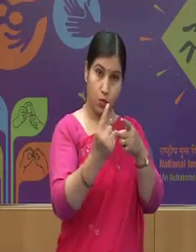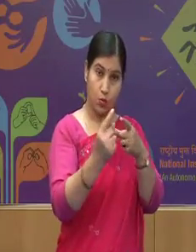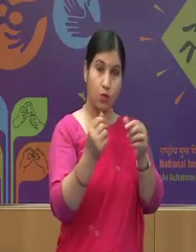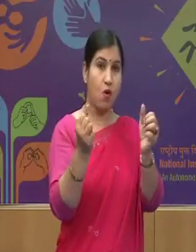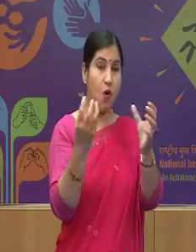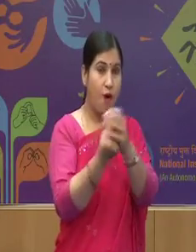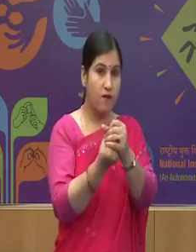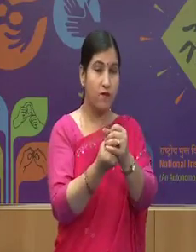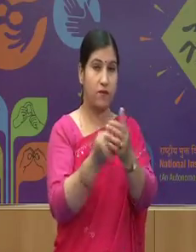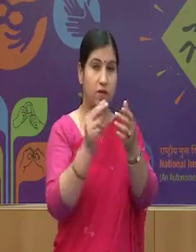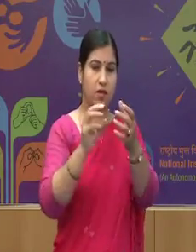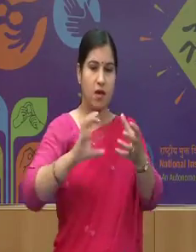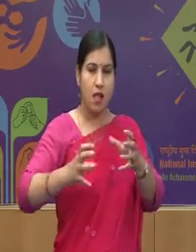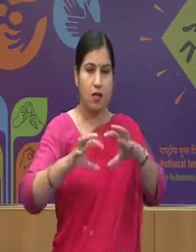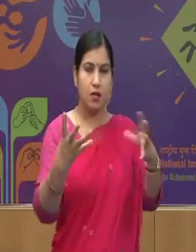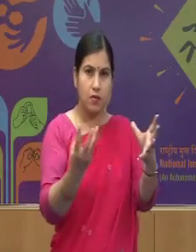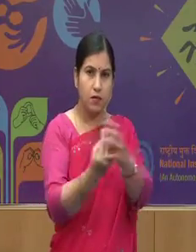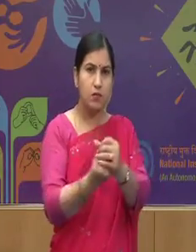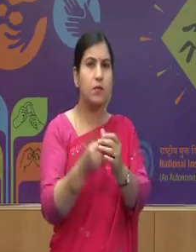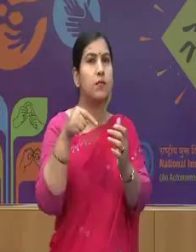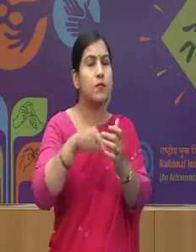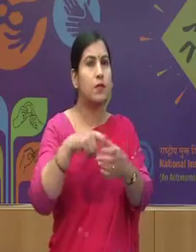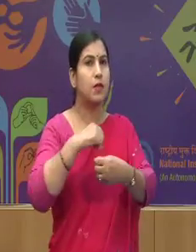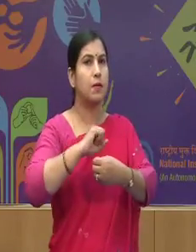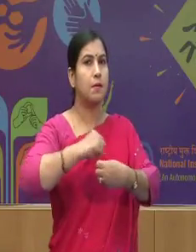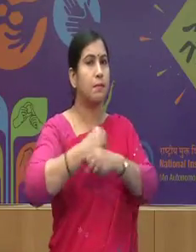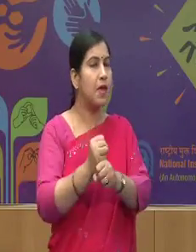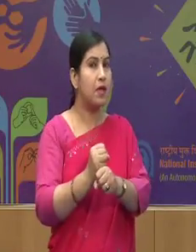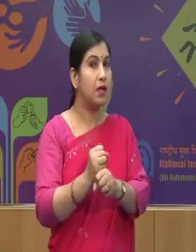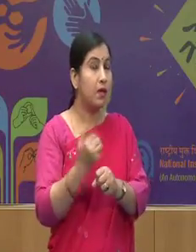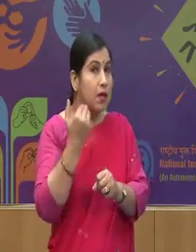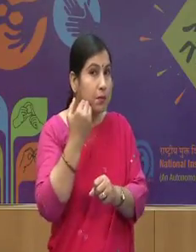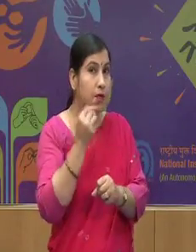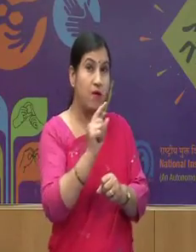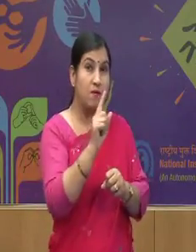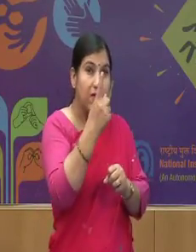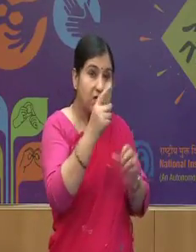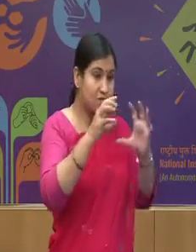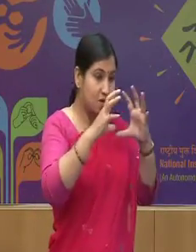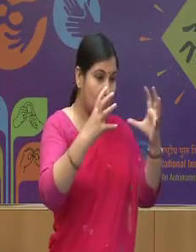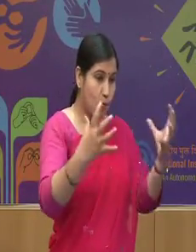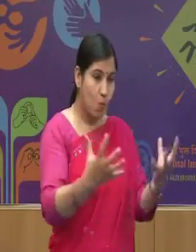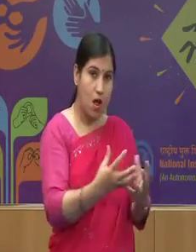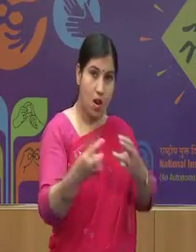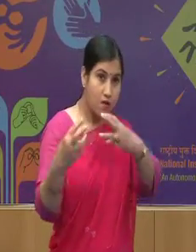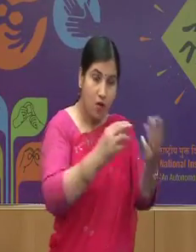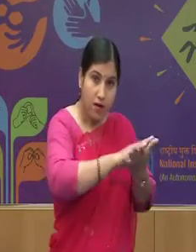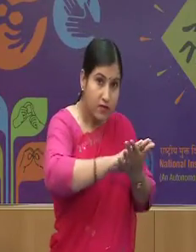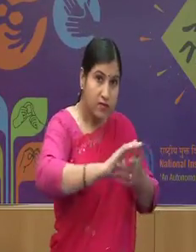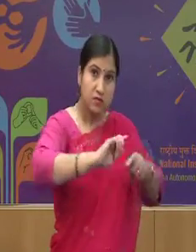the new world organization which was formed after the First World War to ensure